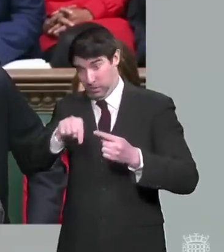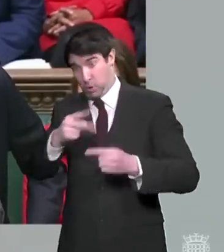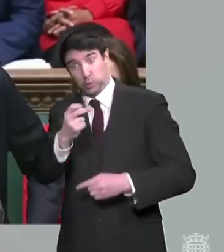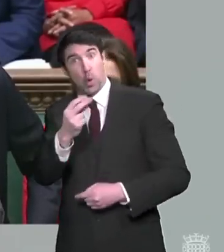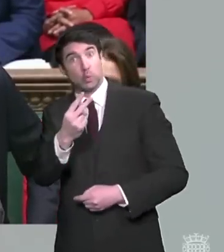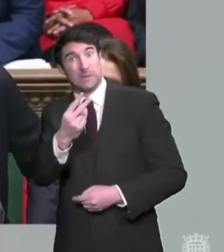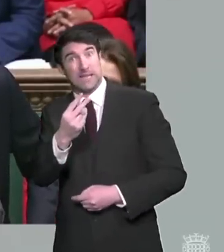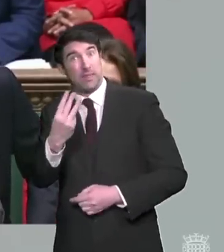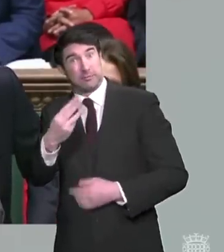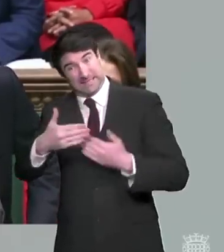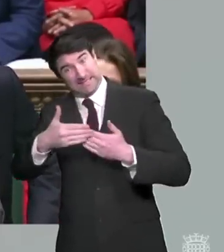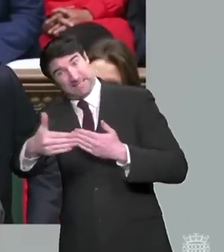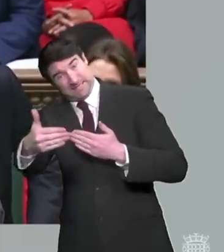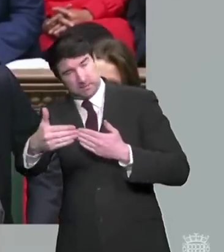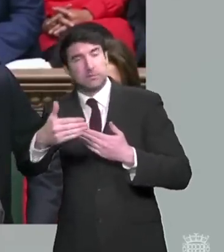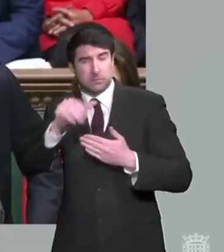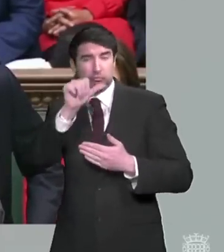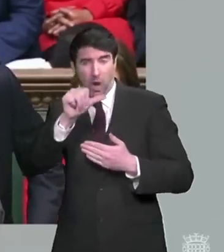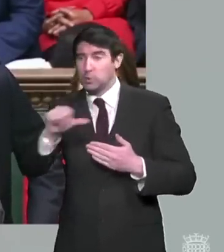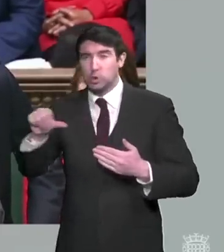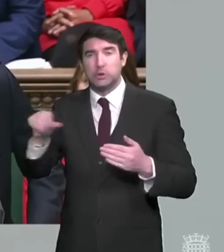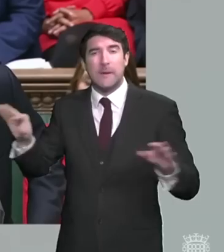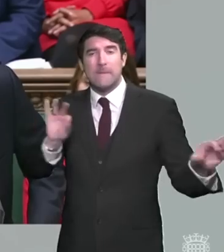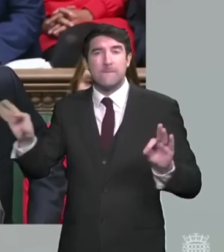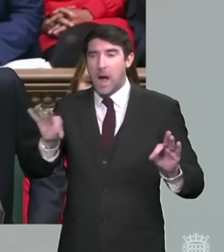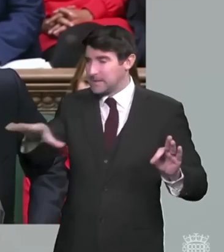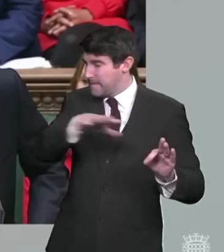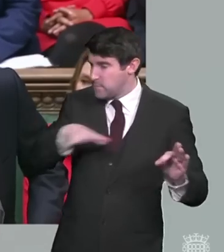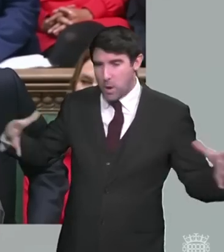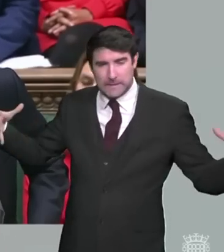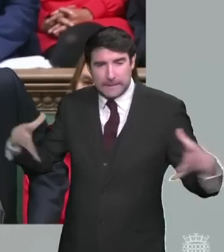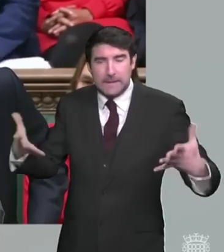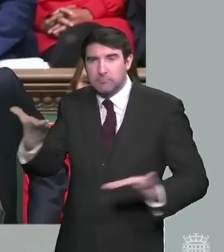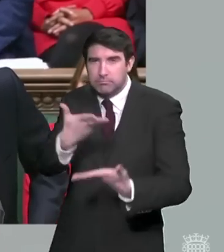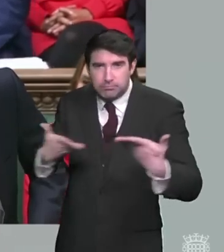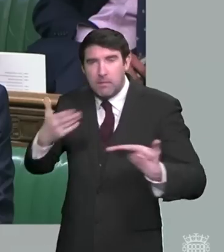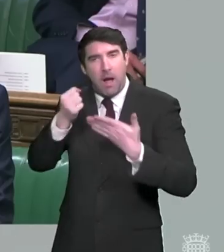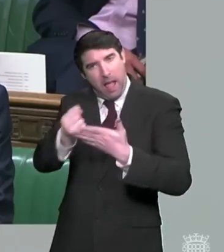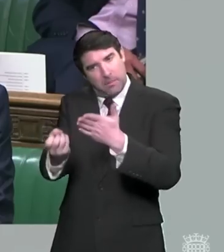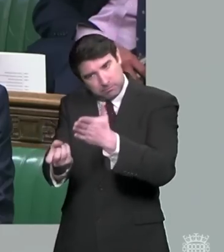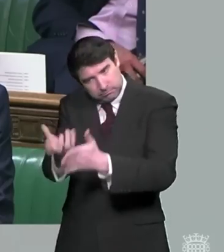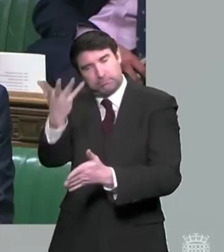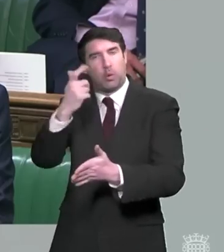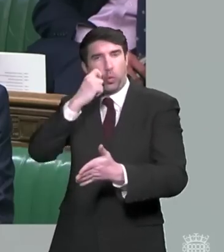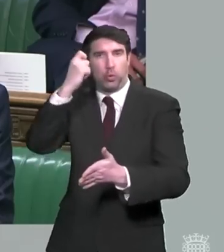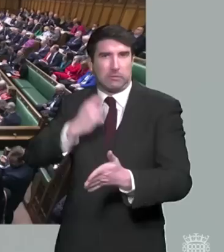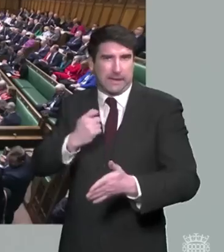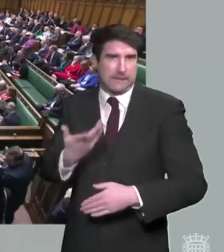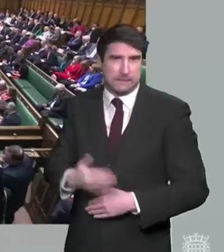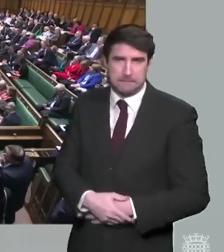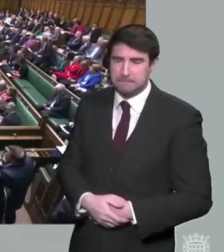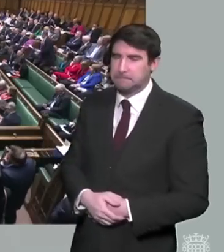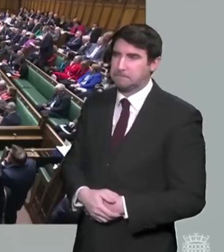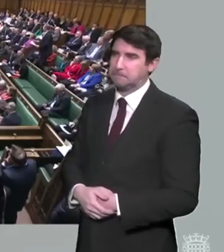those organisations that can provide support to us and ultimately make sure that we can rebuild Ukraine in the way that it deserves. Richard